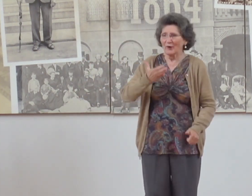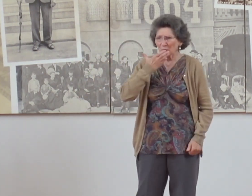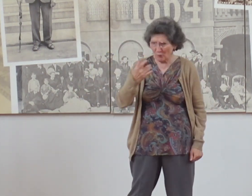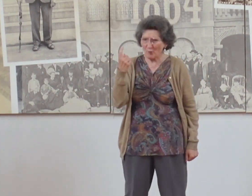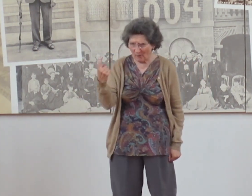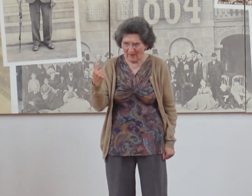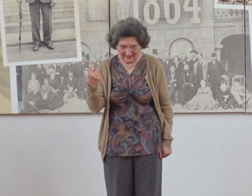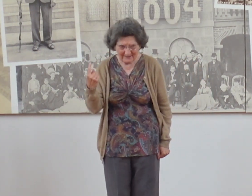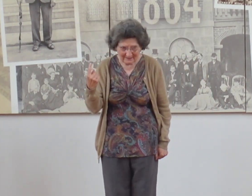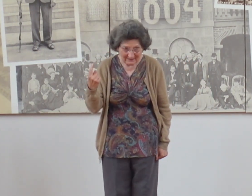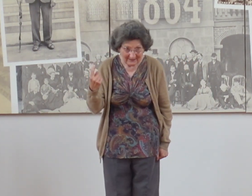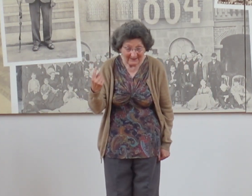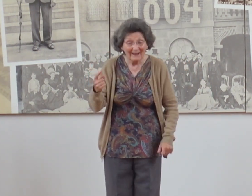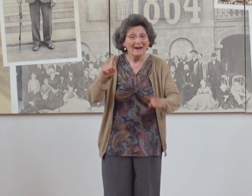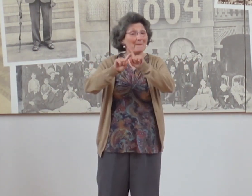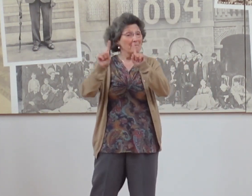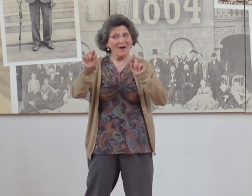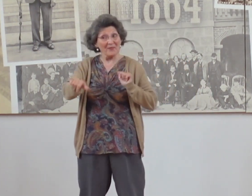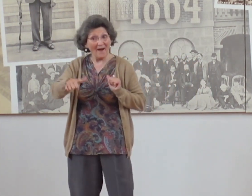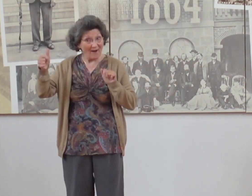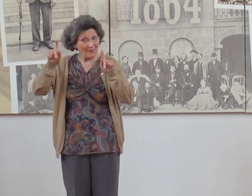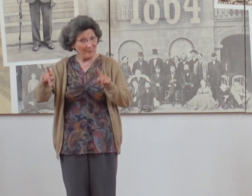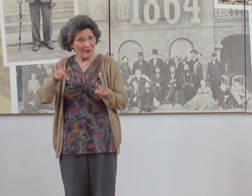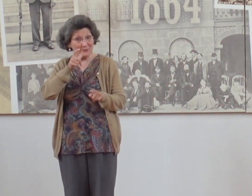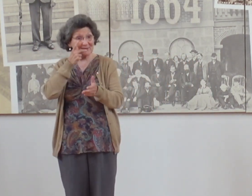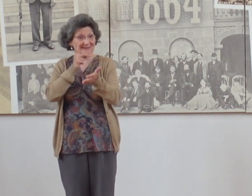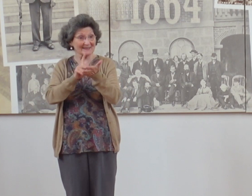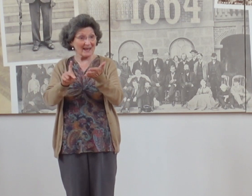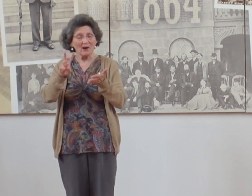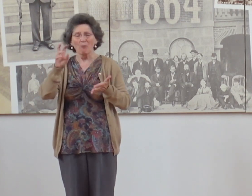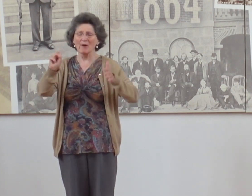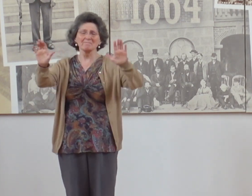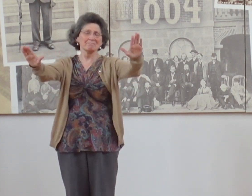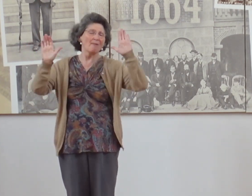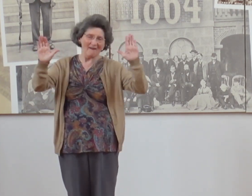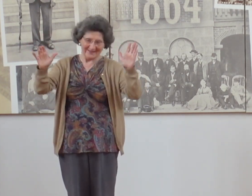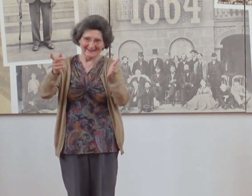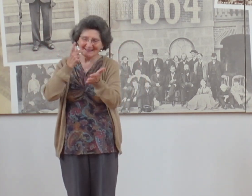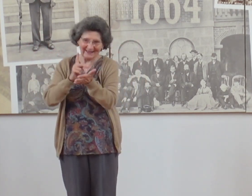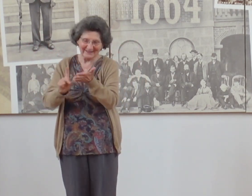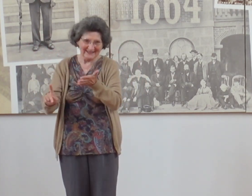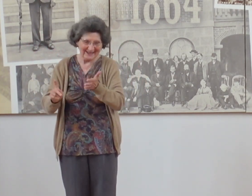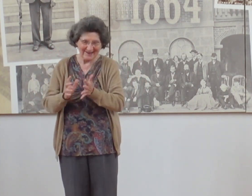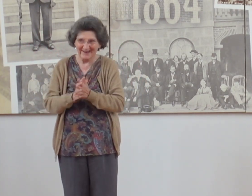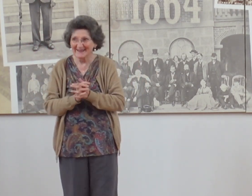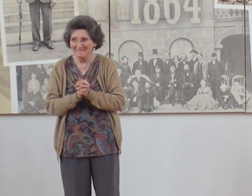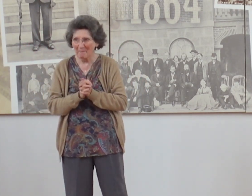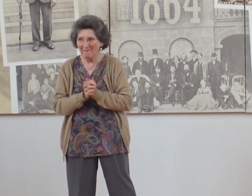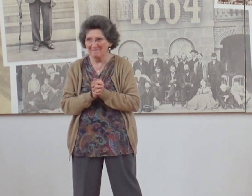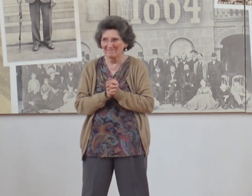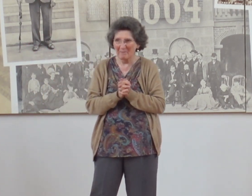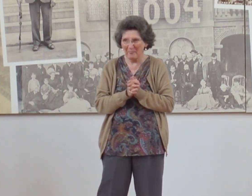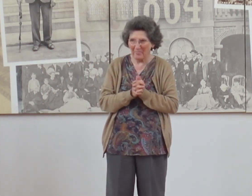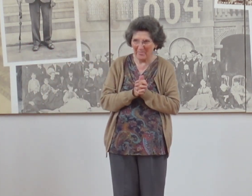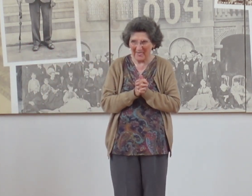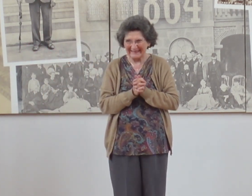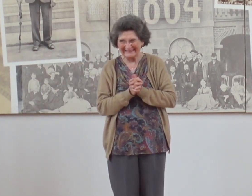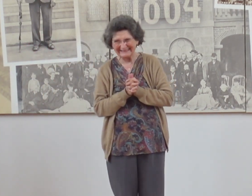So I became the treasurer, a good treasurer, mind you. And the other person who was interested in being secretary became the secretary, and they were